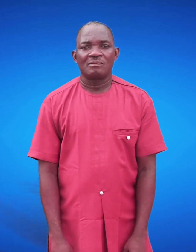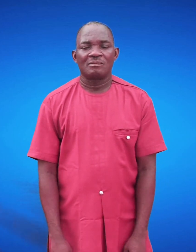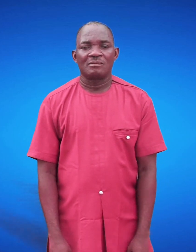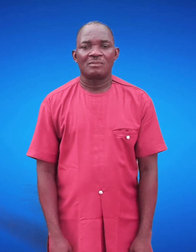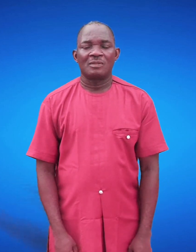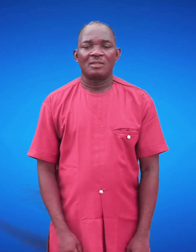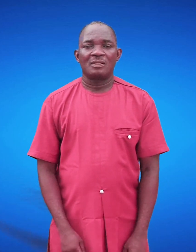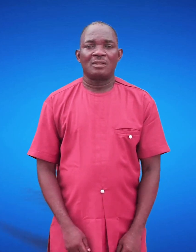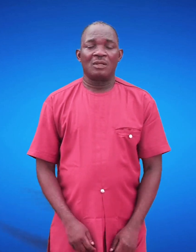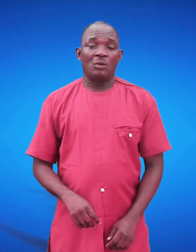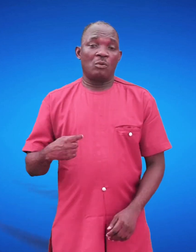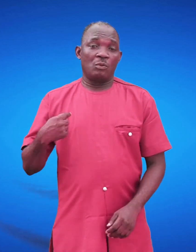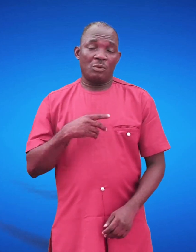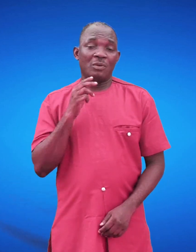Tell you their name